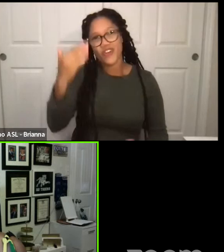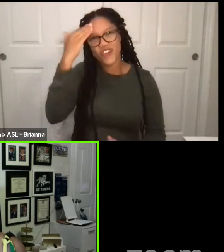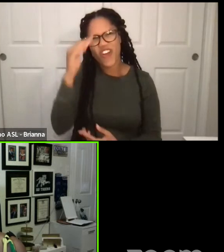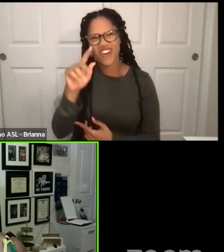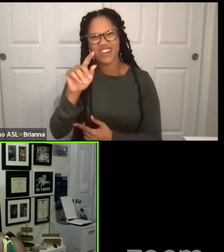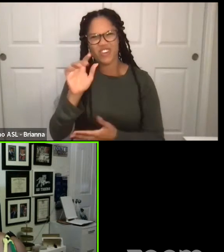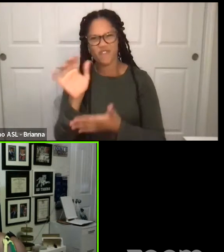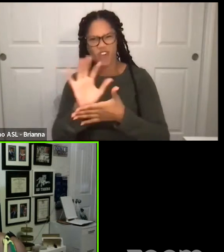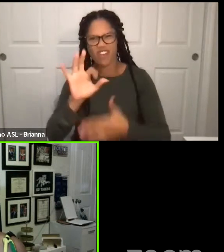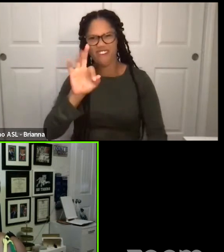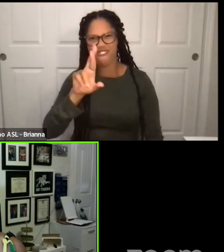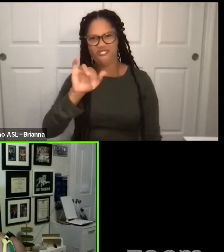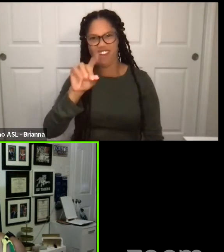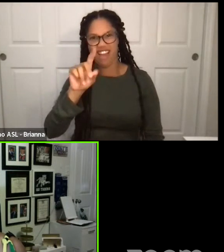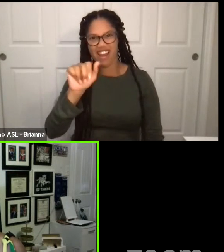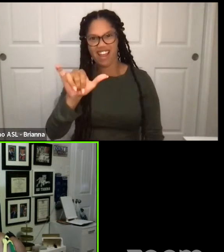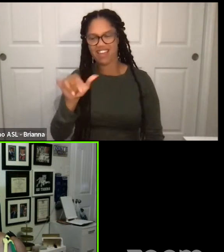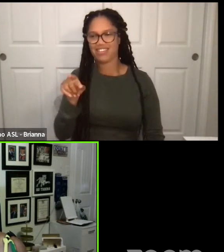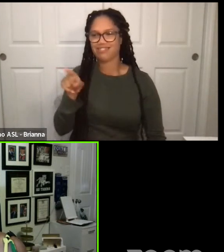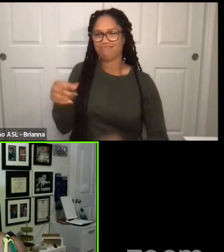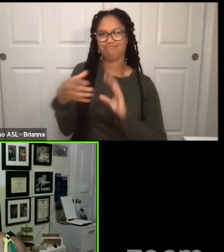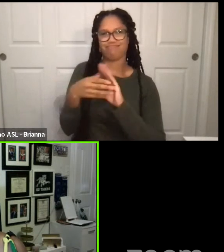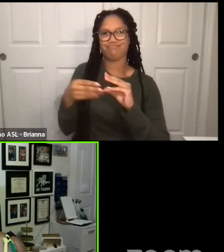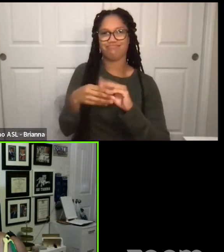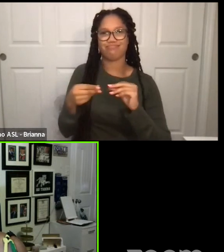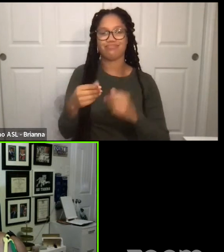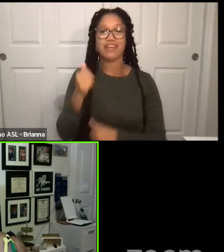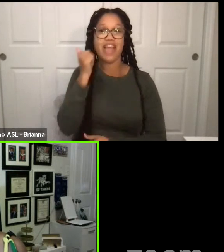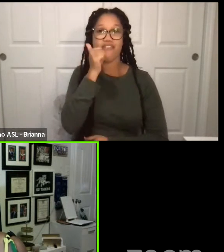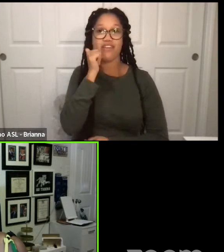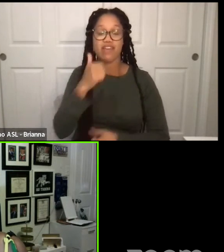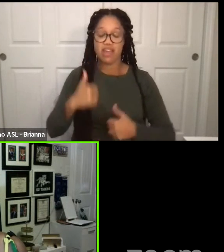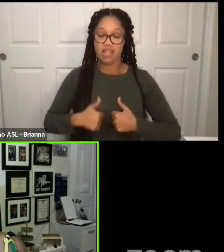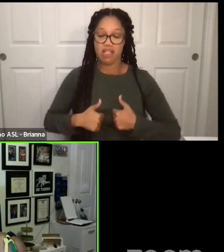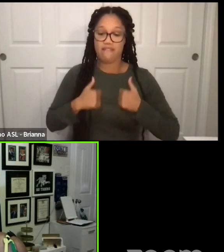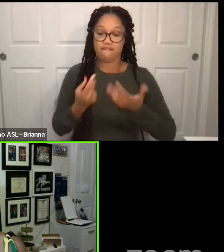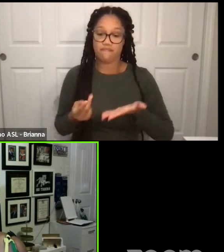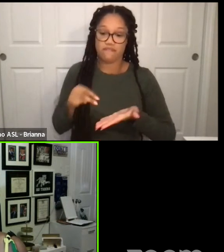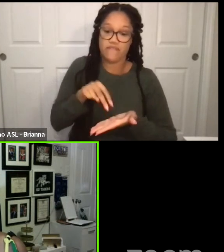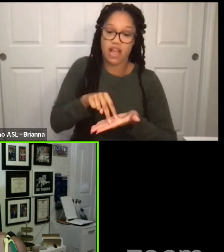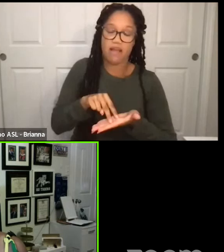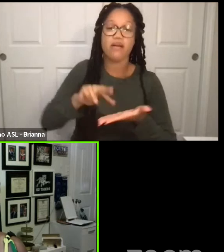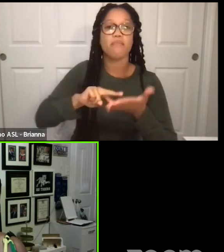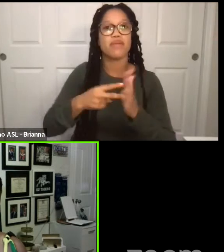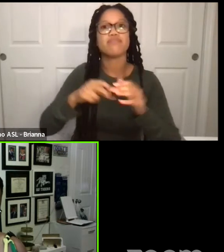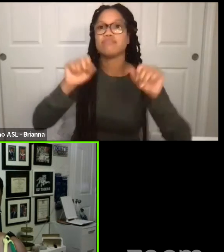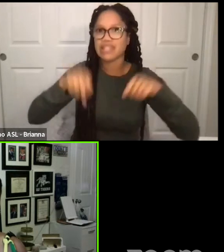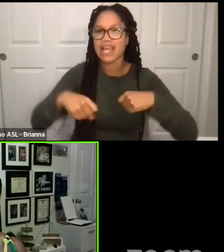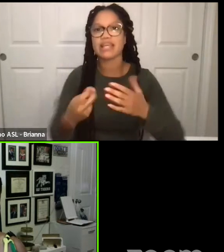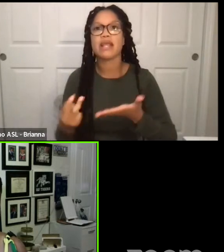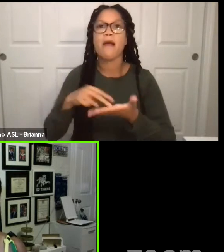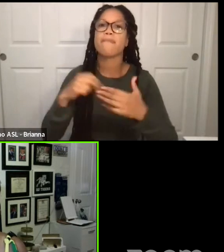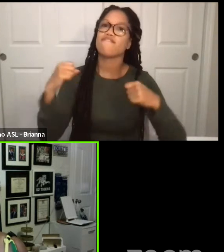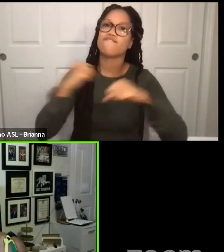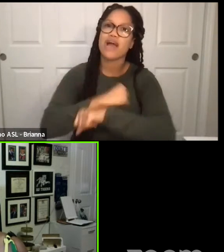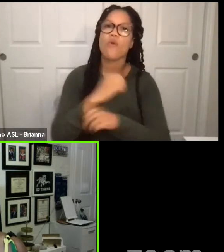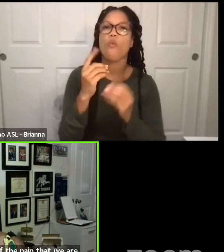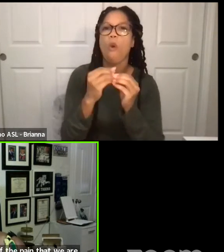We live to fight another day. And as long as we're living and breathing, we can continue to